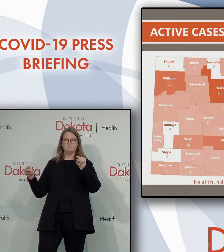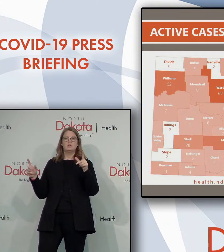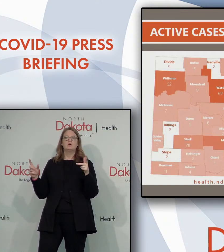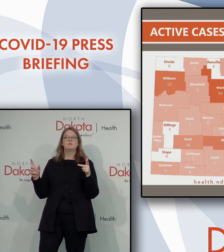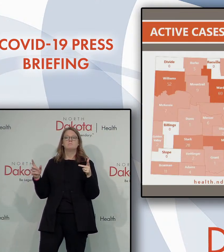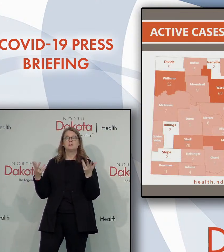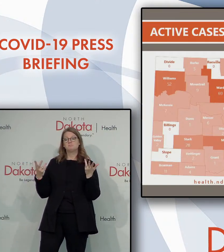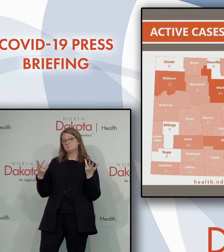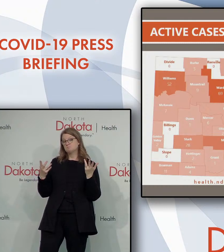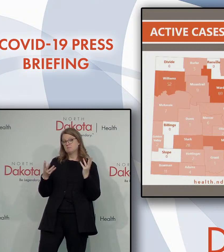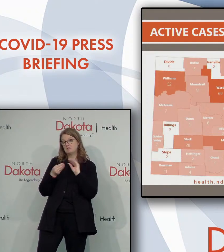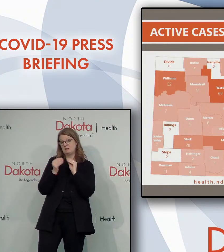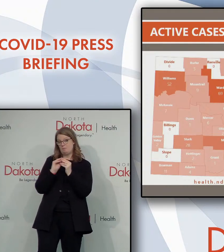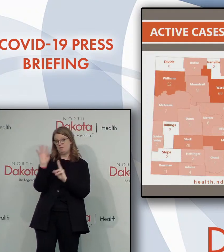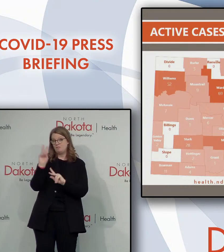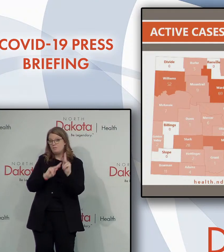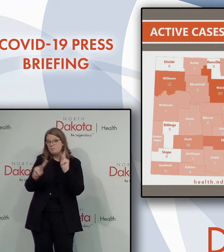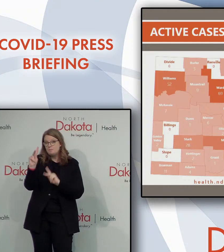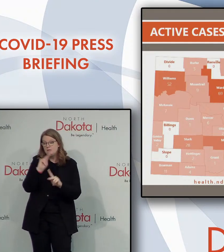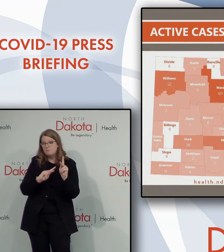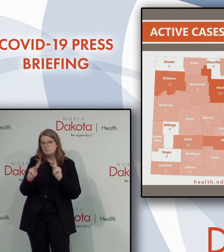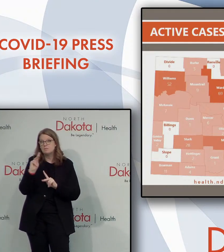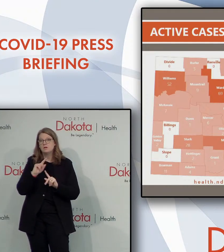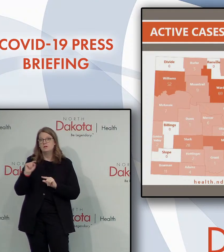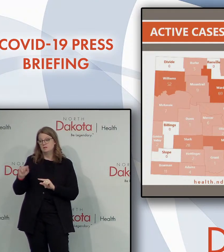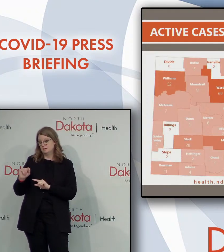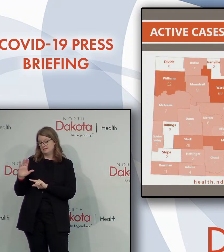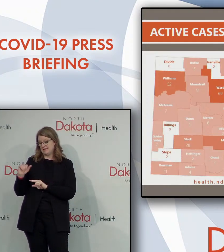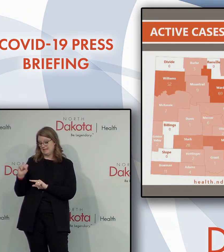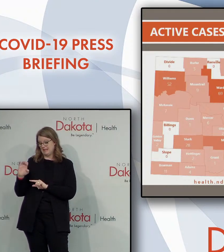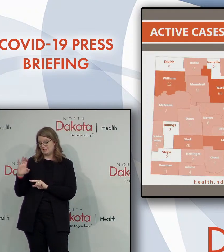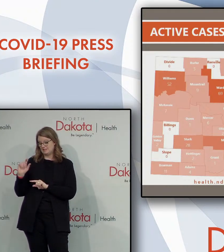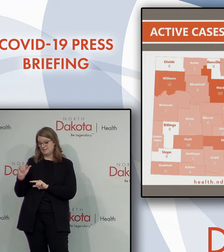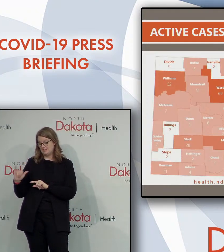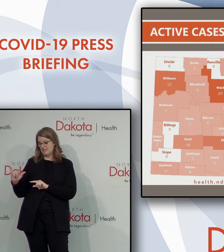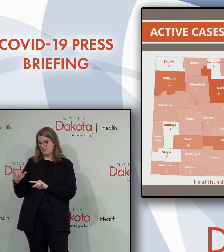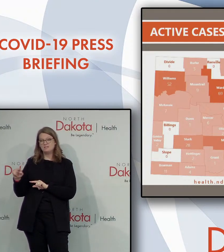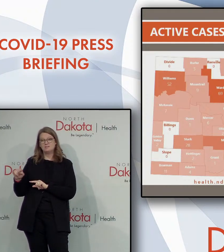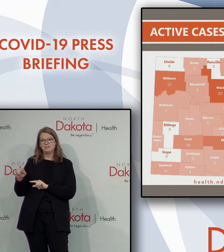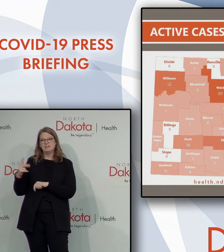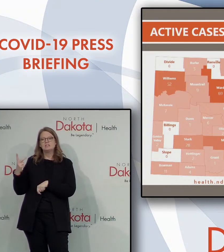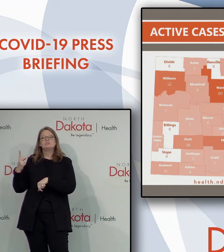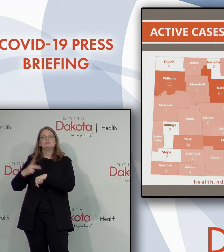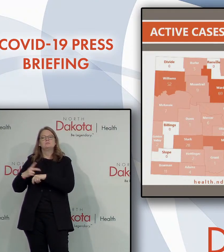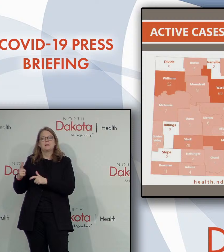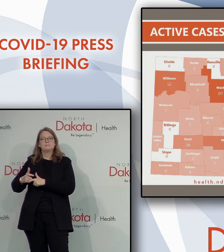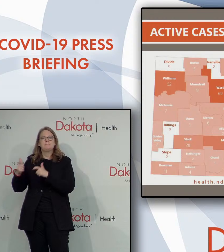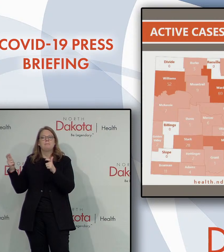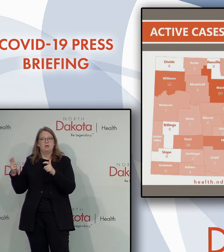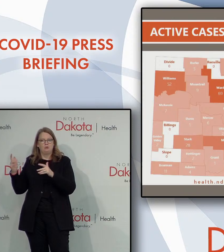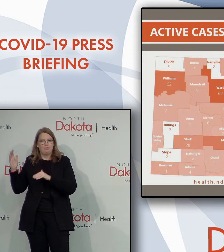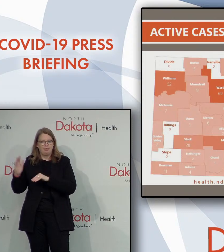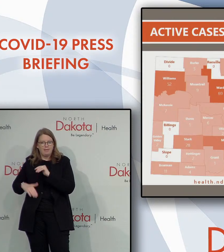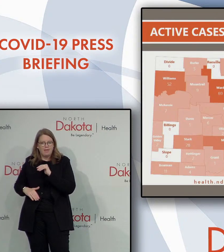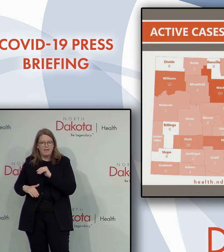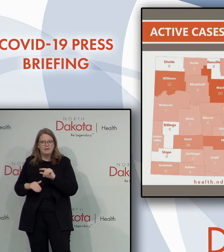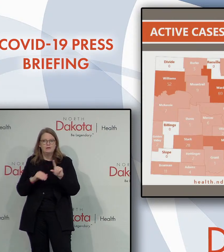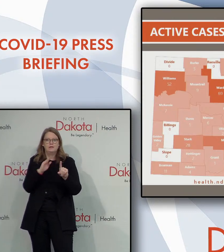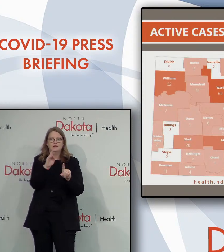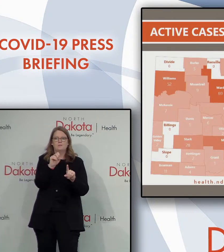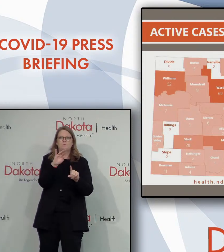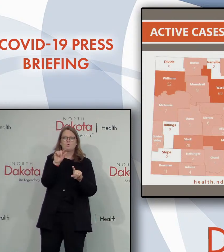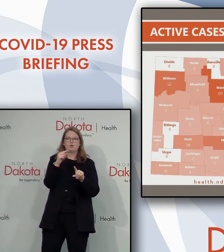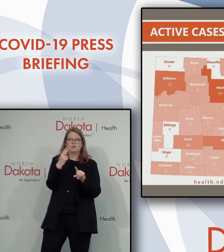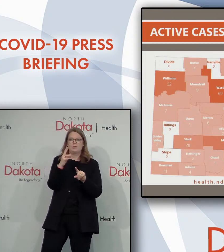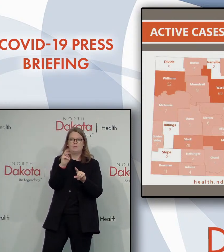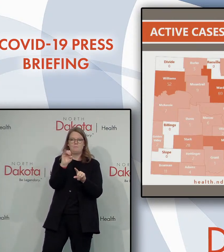But from a population standpoint, the Cass Clay market is about twice the size as the Burley-Morton. And